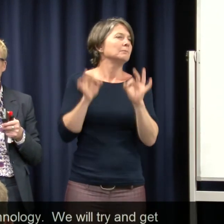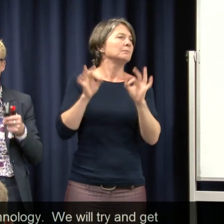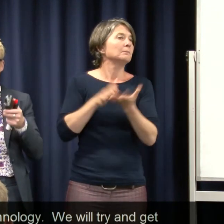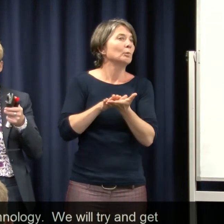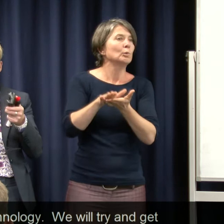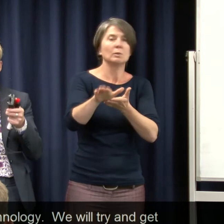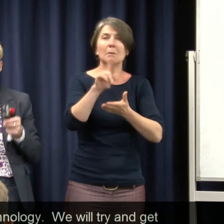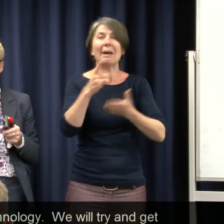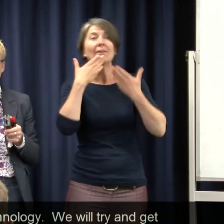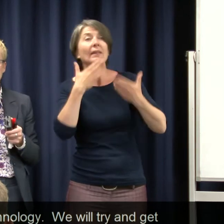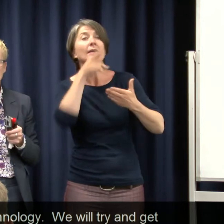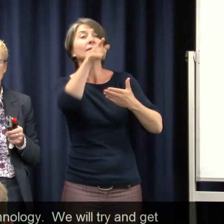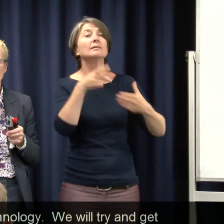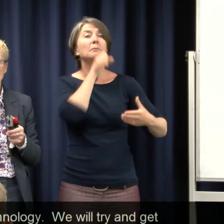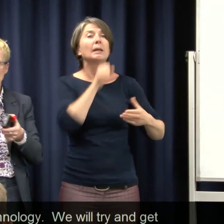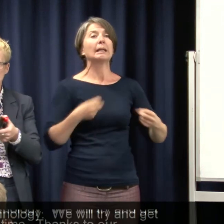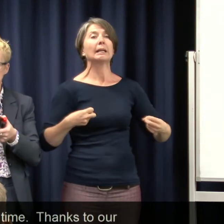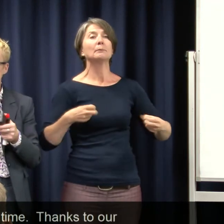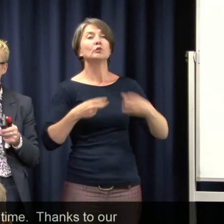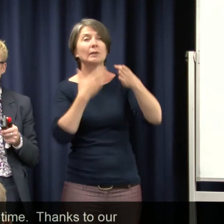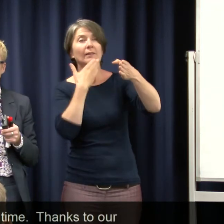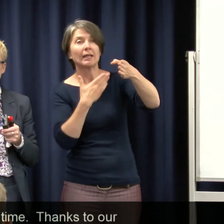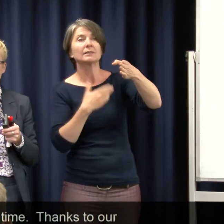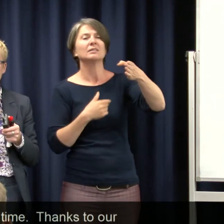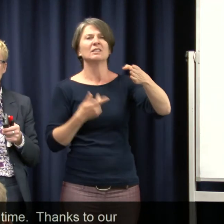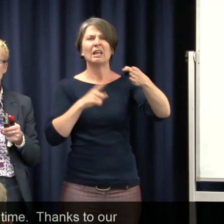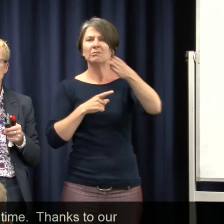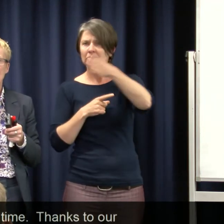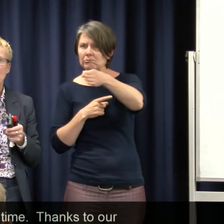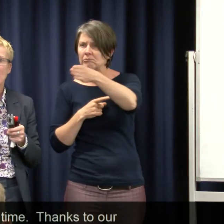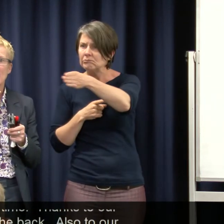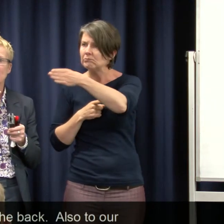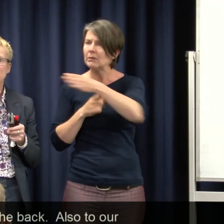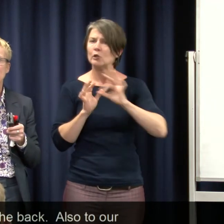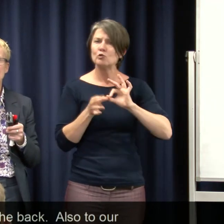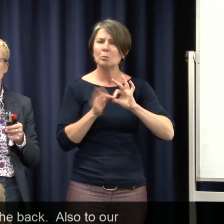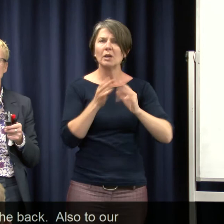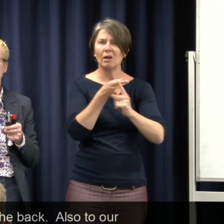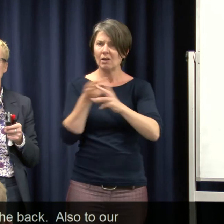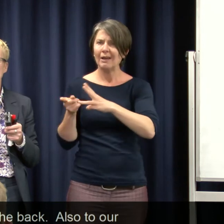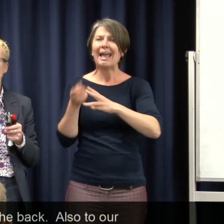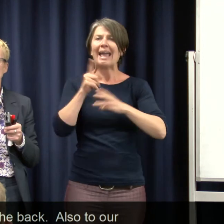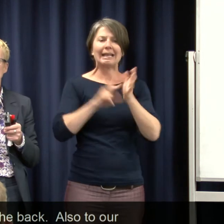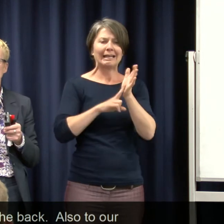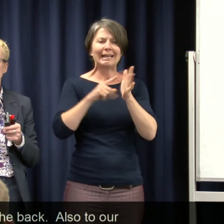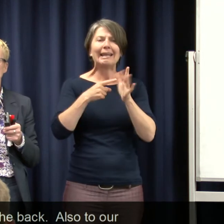Thanks to our captioner up the back, also to our interpreters, and to Niaz and Michael for doing a great